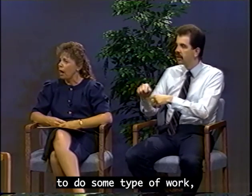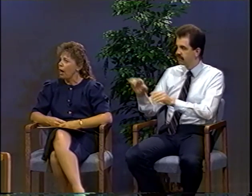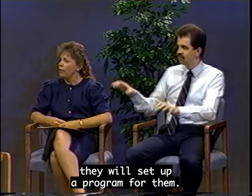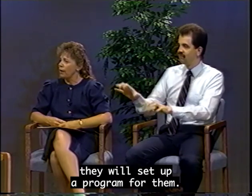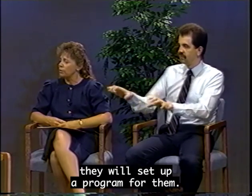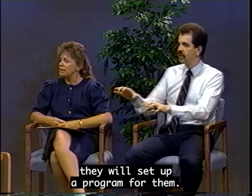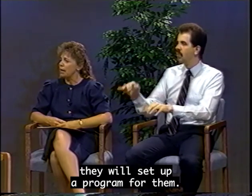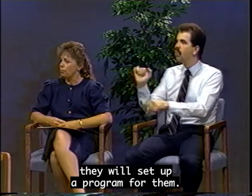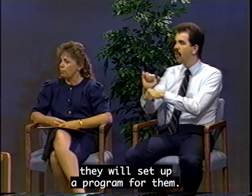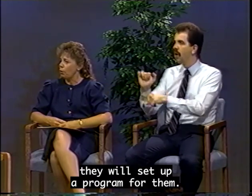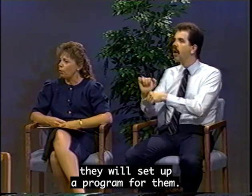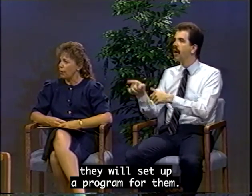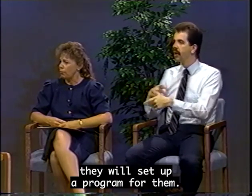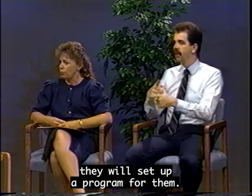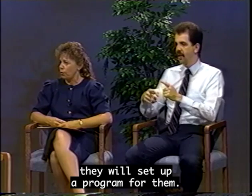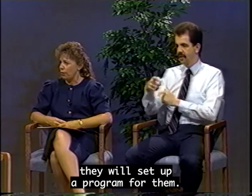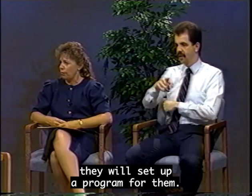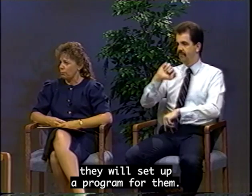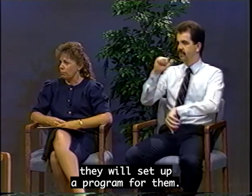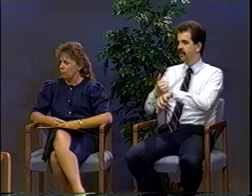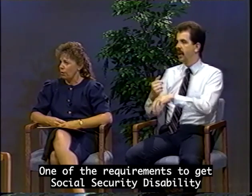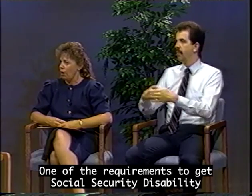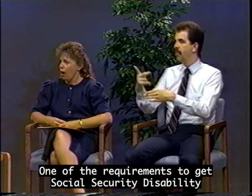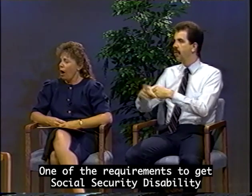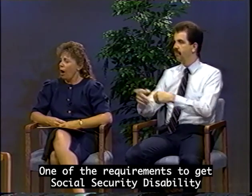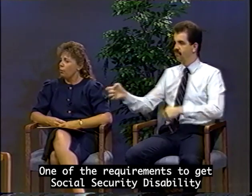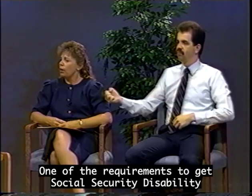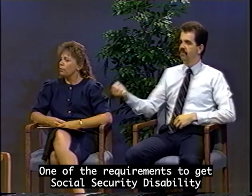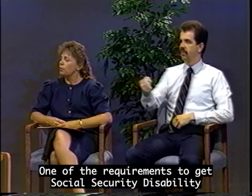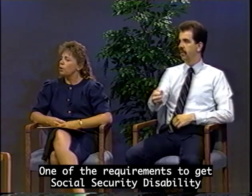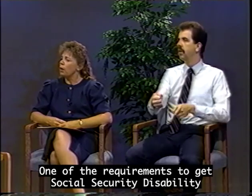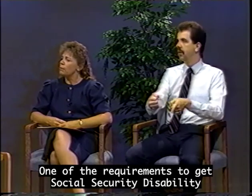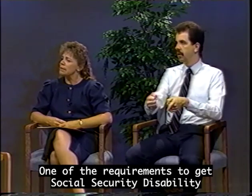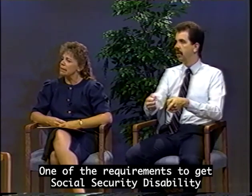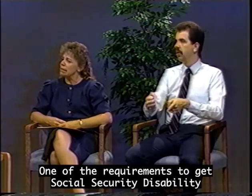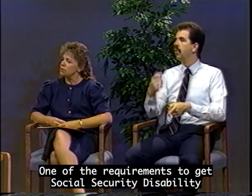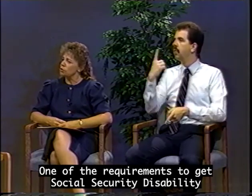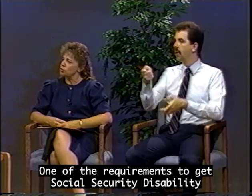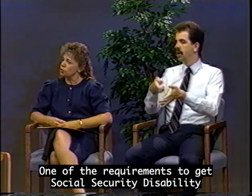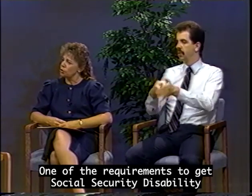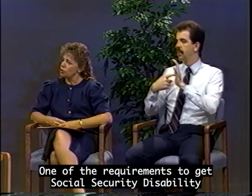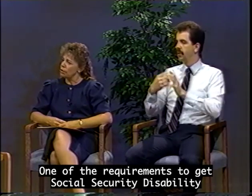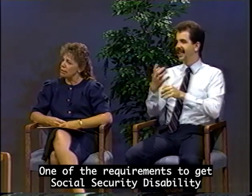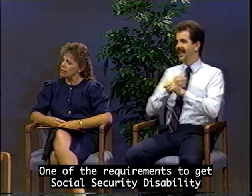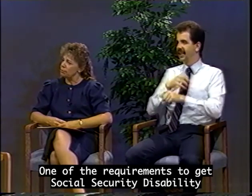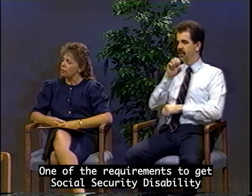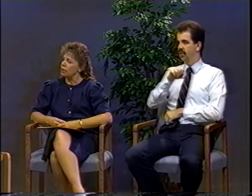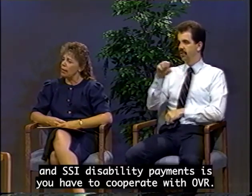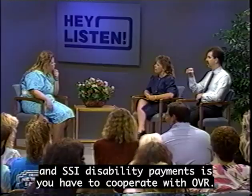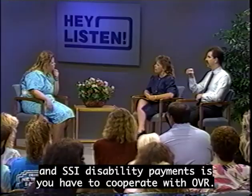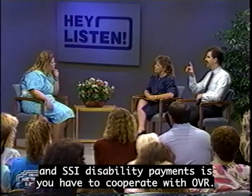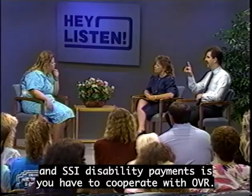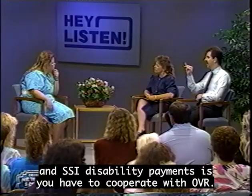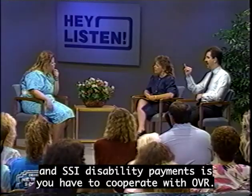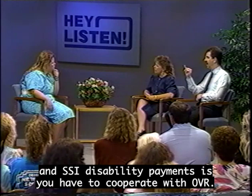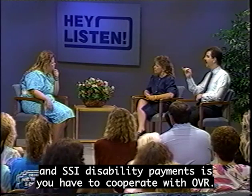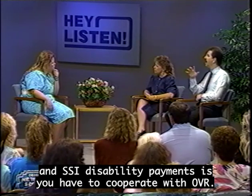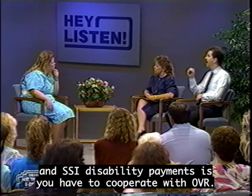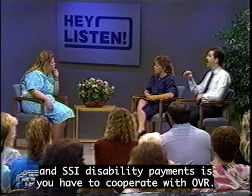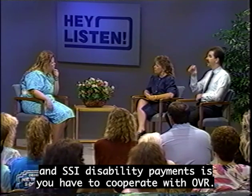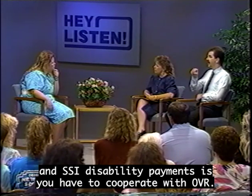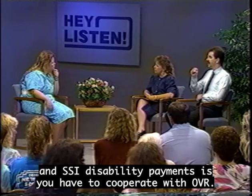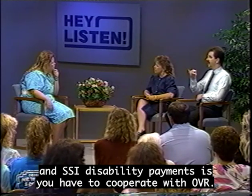work, they will set up a program for them. One of the requirements to get Social Security disability and